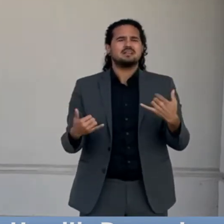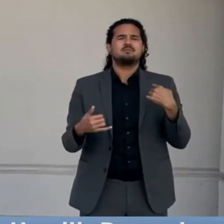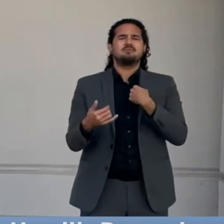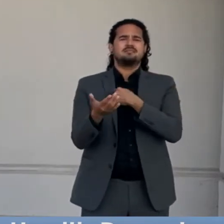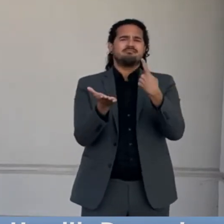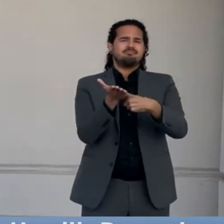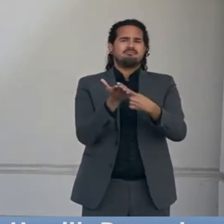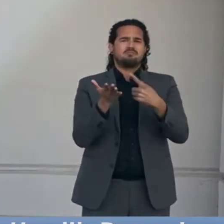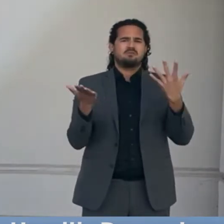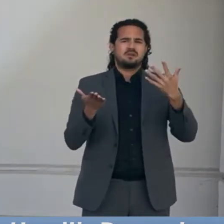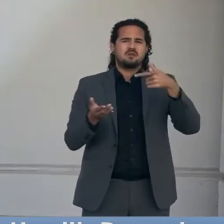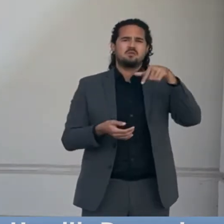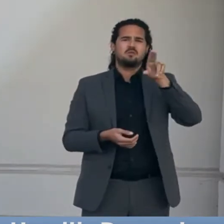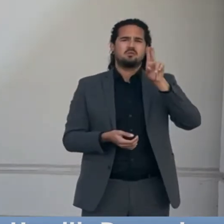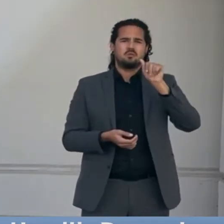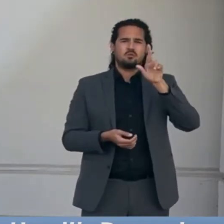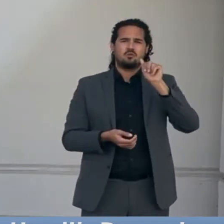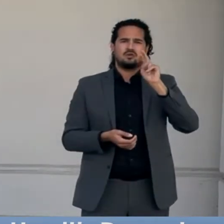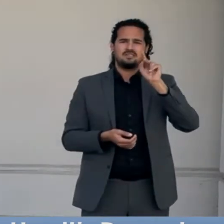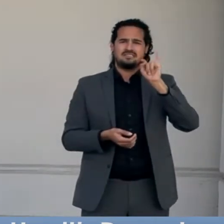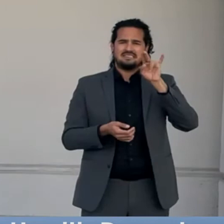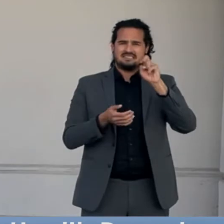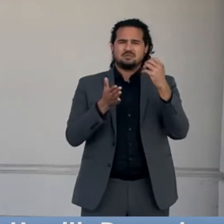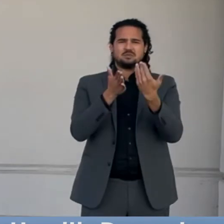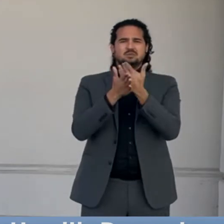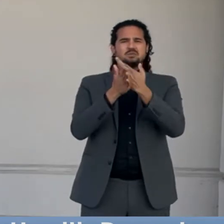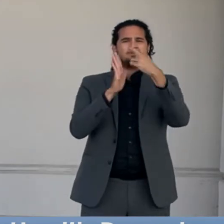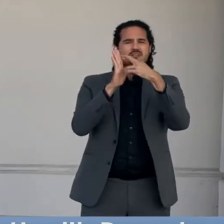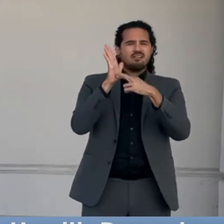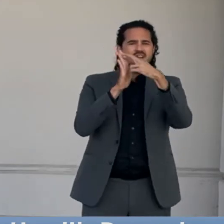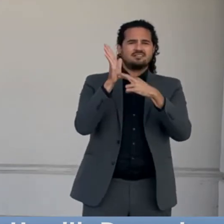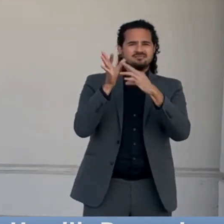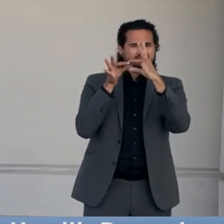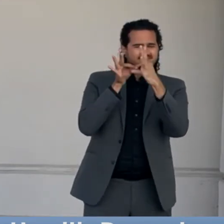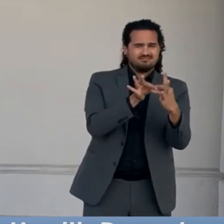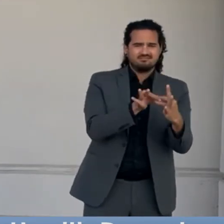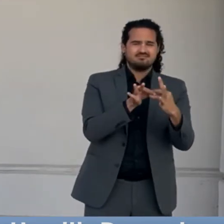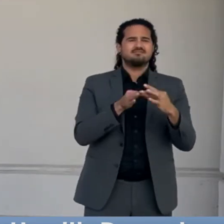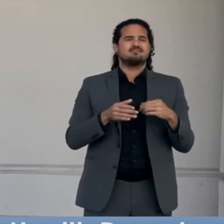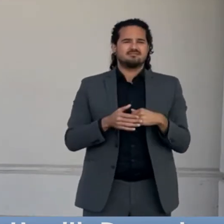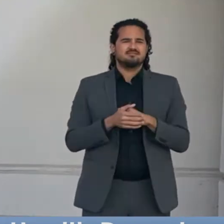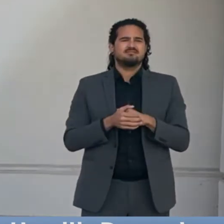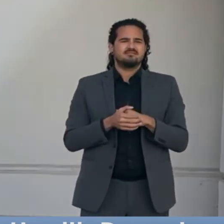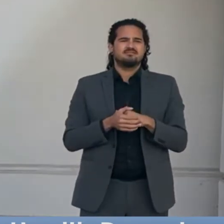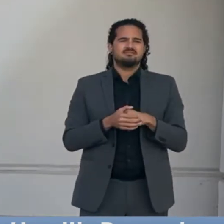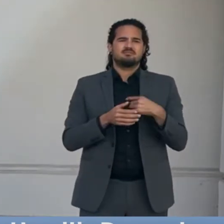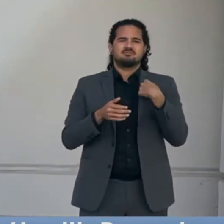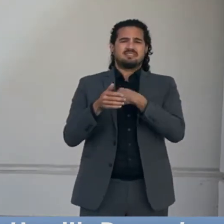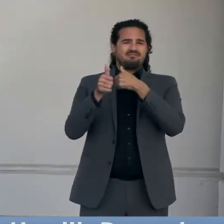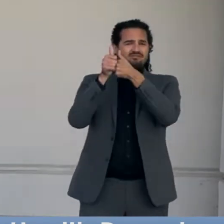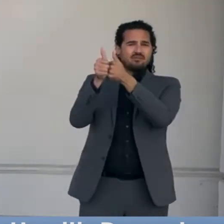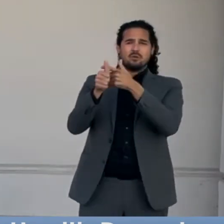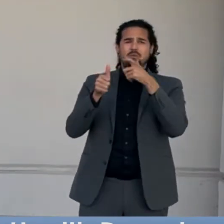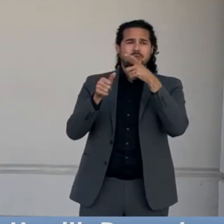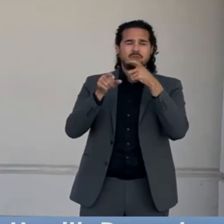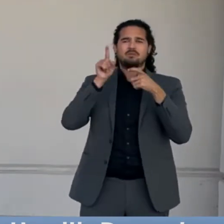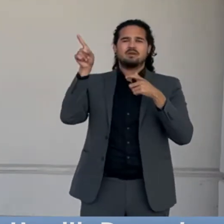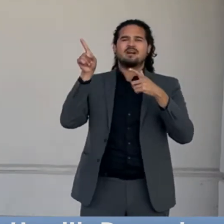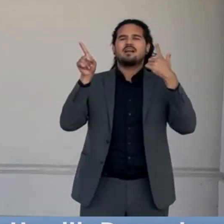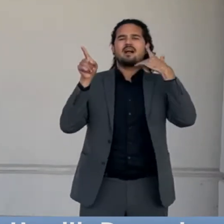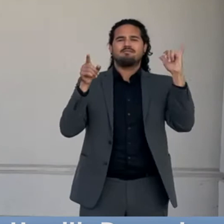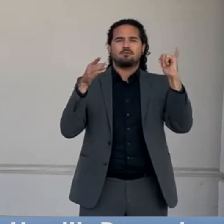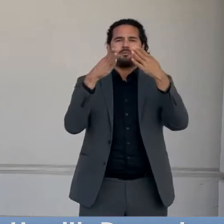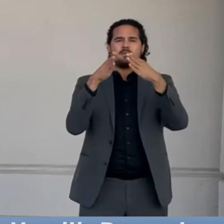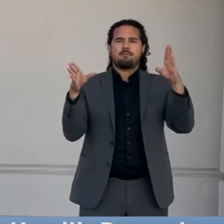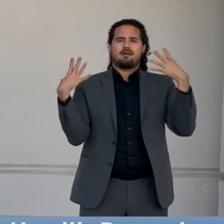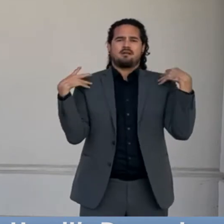This guidance takes effect immediately and is aligned with the California Department of Public Health's guidance that is also being announced today.